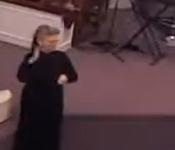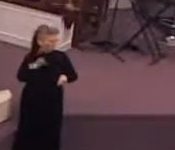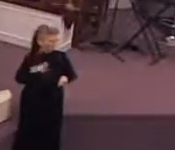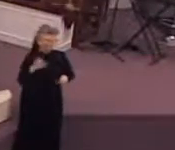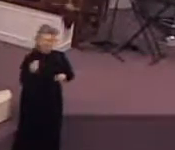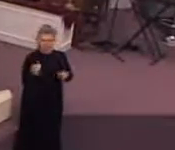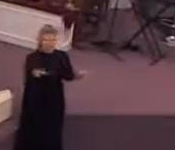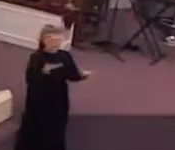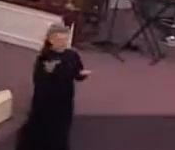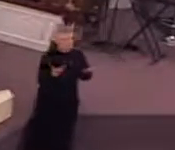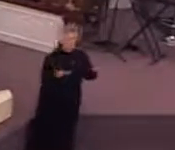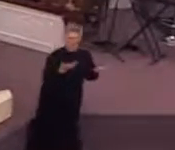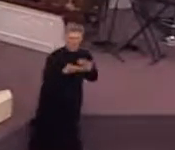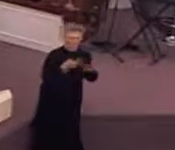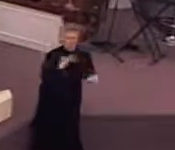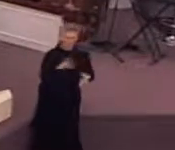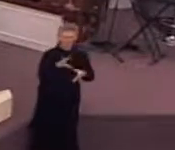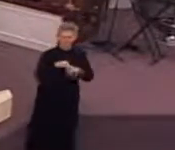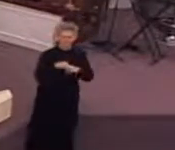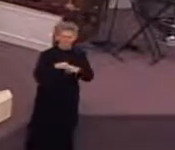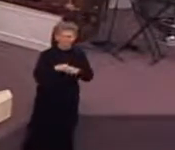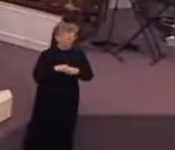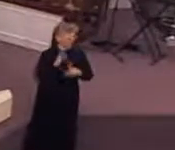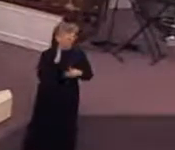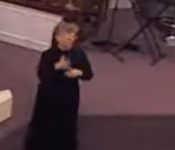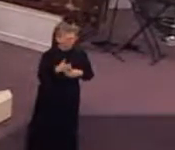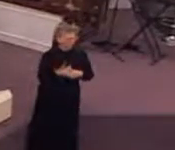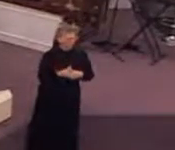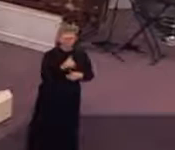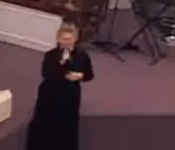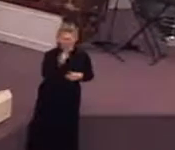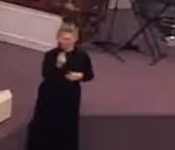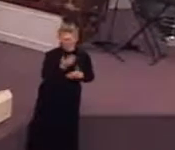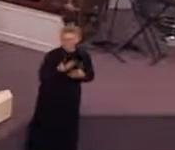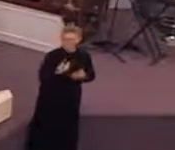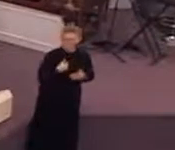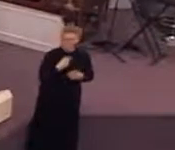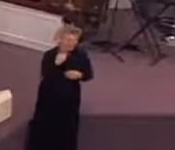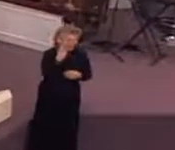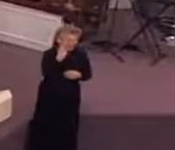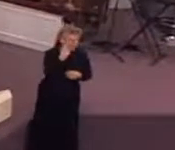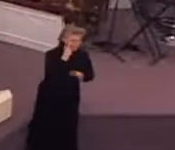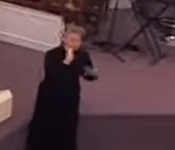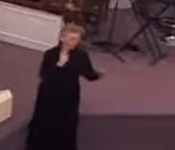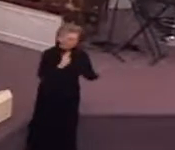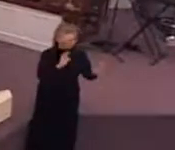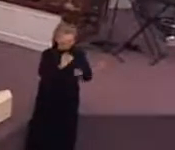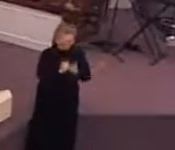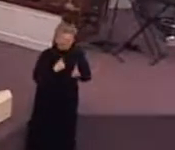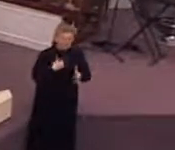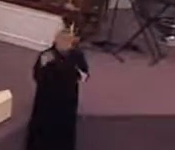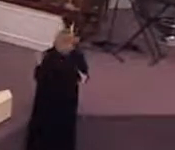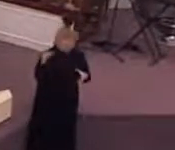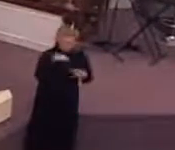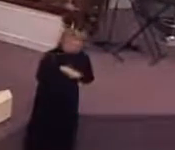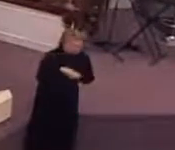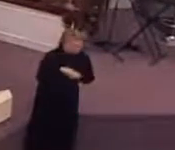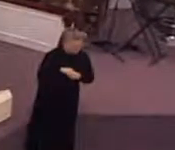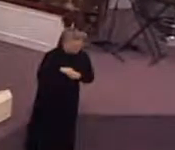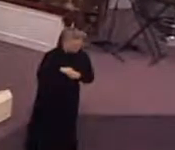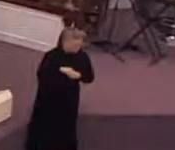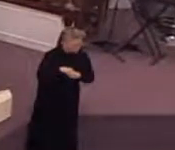I'll do whatever it takes. This is not just something I want to get a glimpse of. This is something I want to be a part